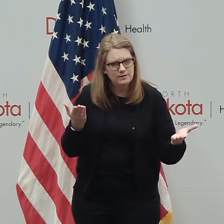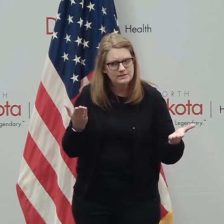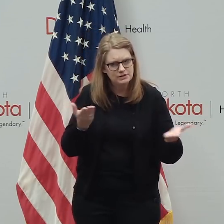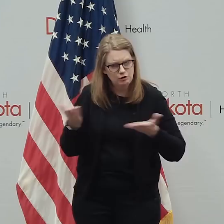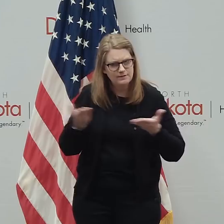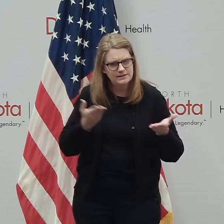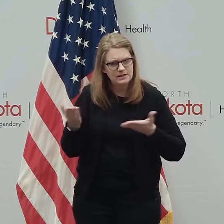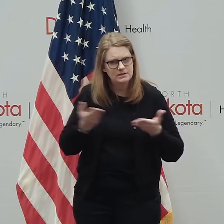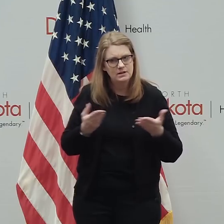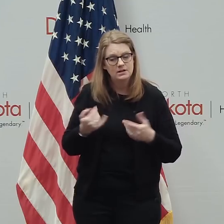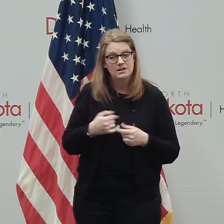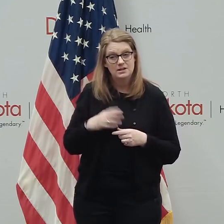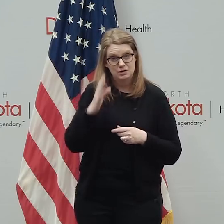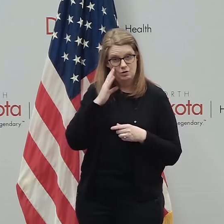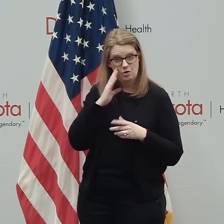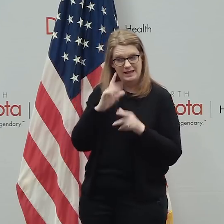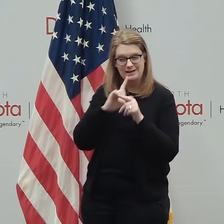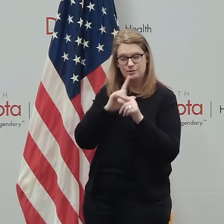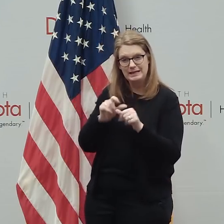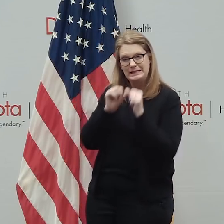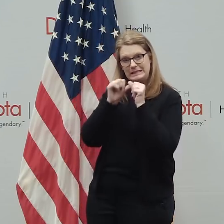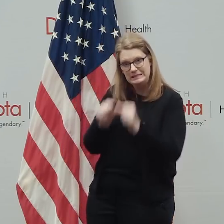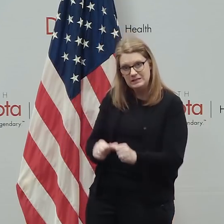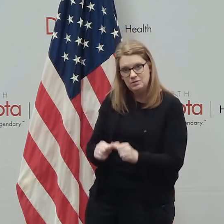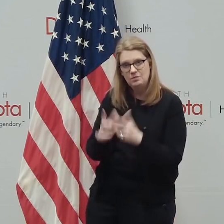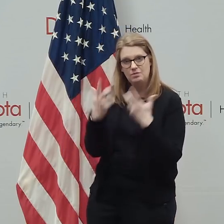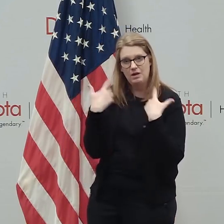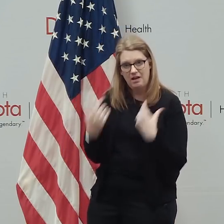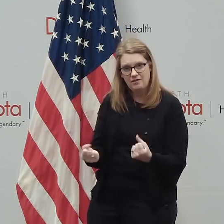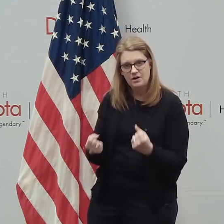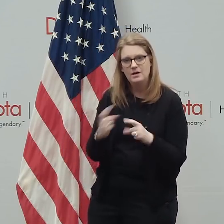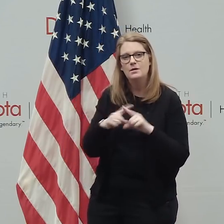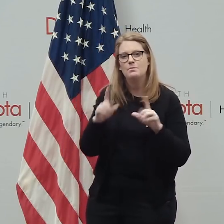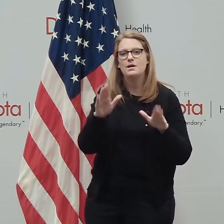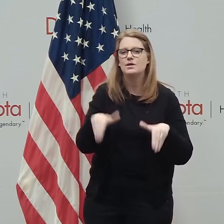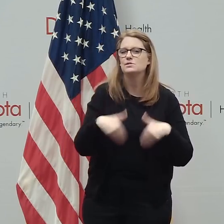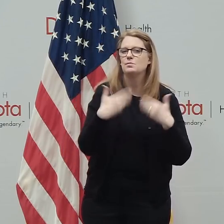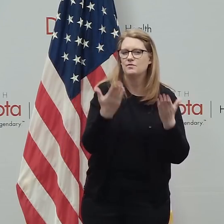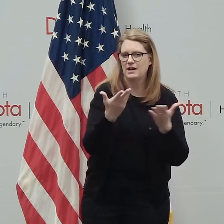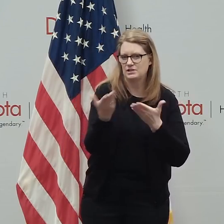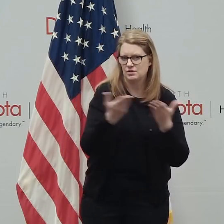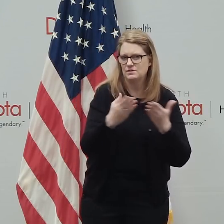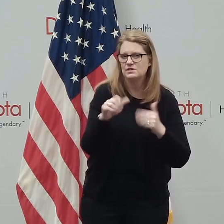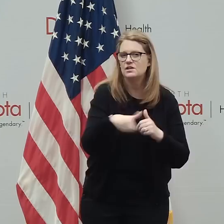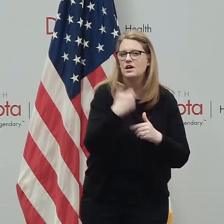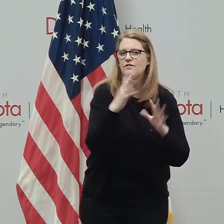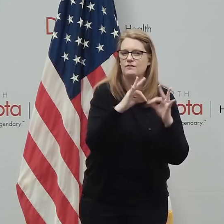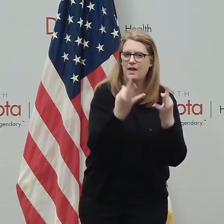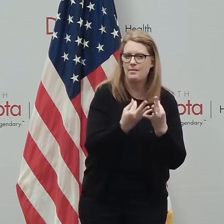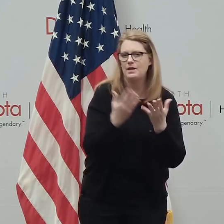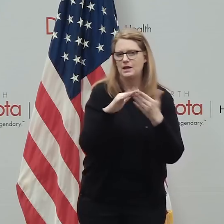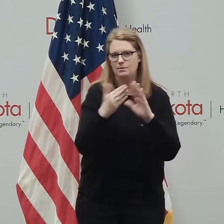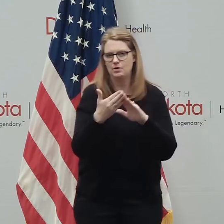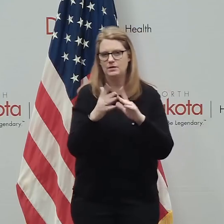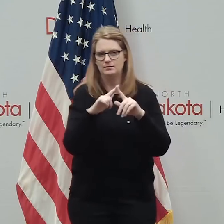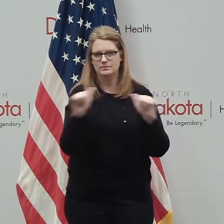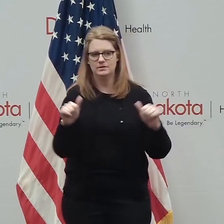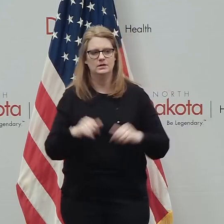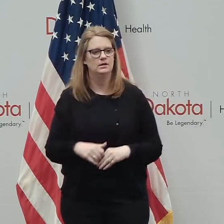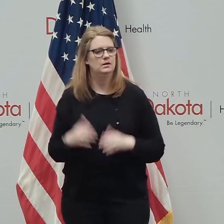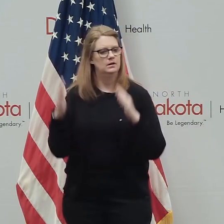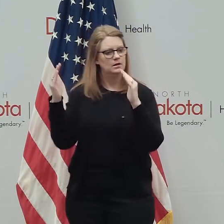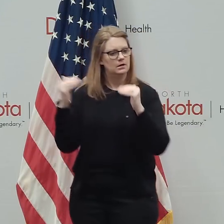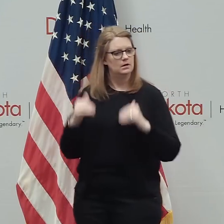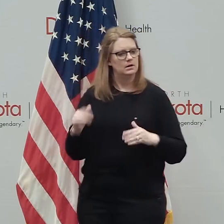recovery, but also to giving back to their communities and to their neighborhoods and their family. Next up topic,